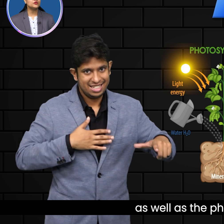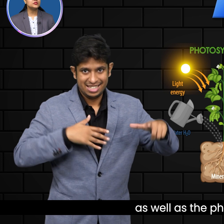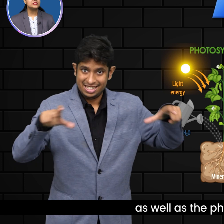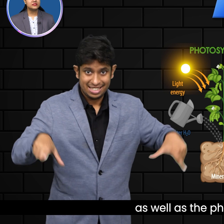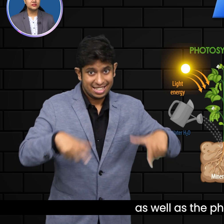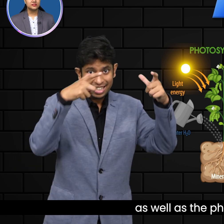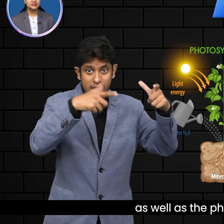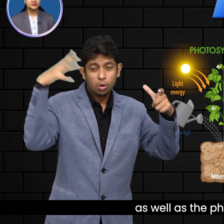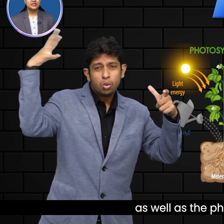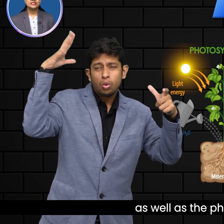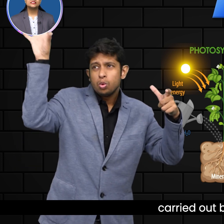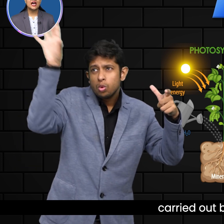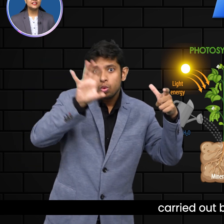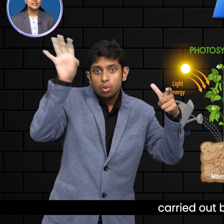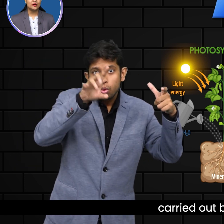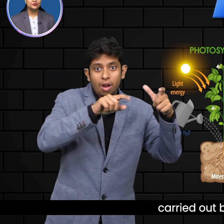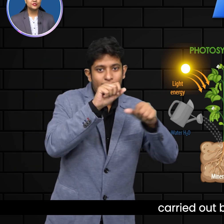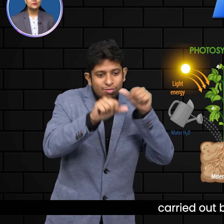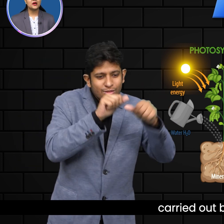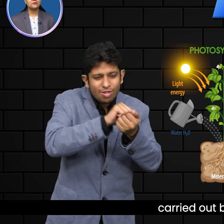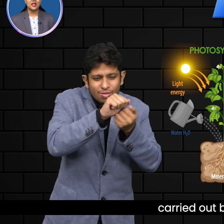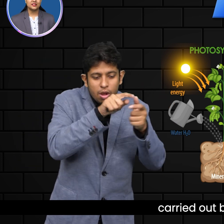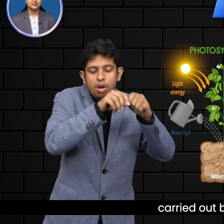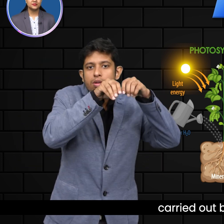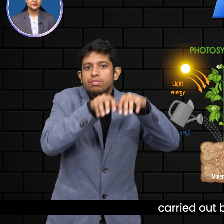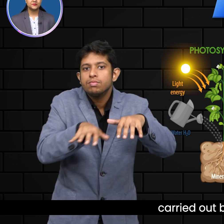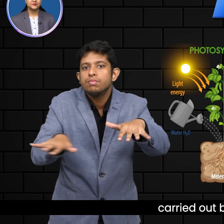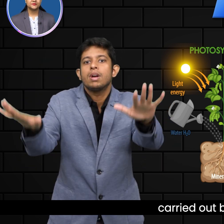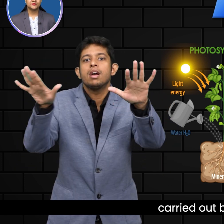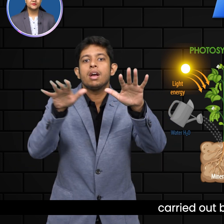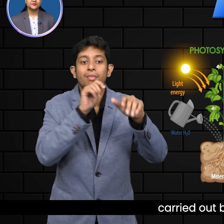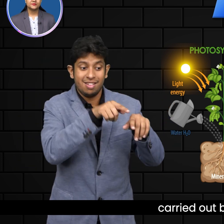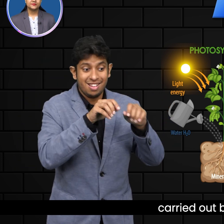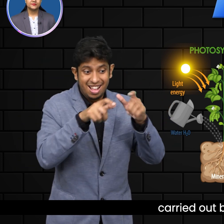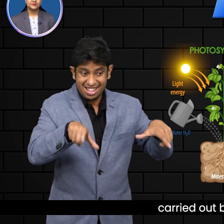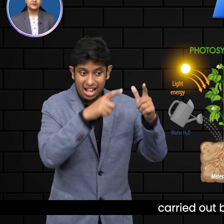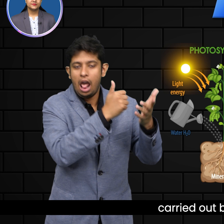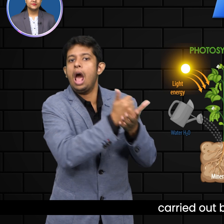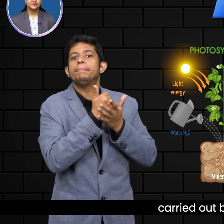the photosynthesis carried out by plants.